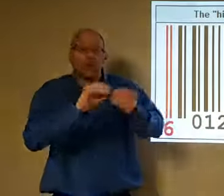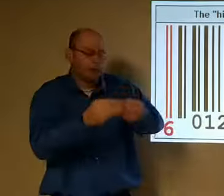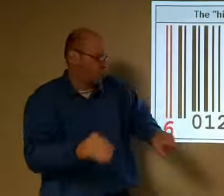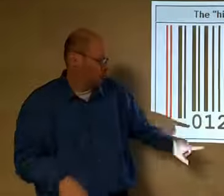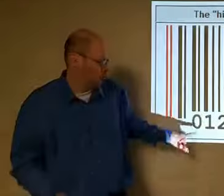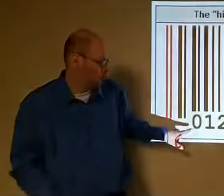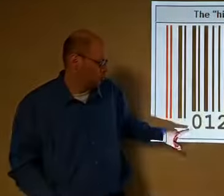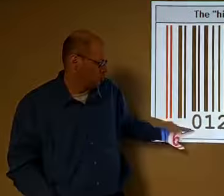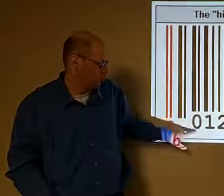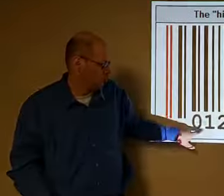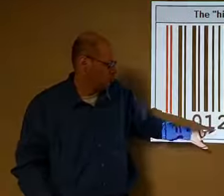6